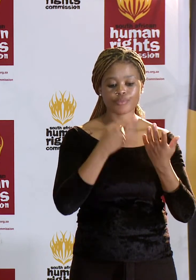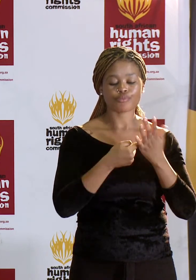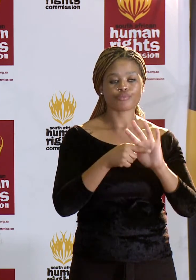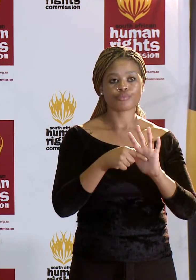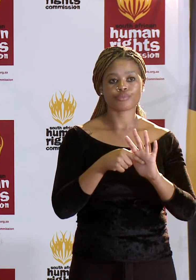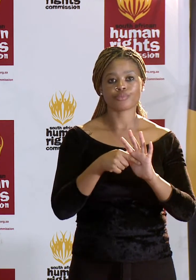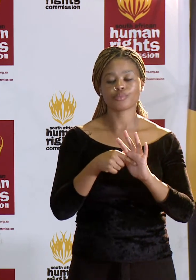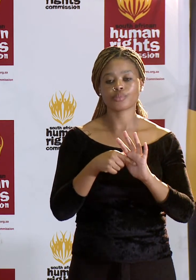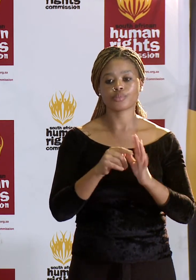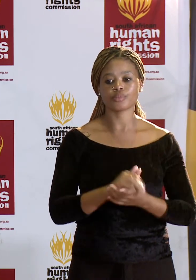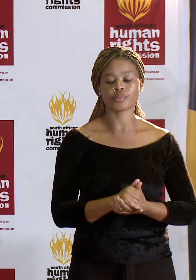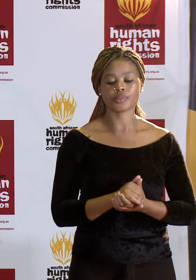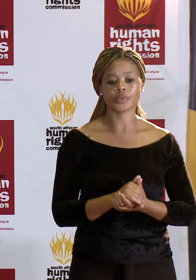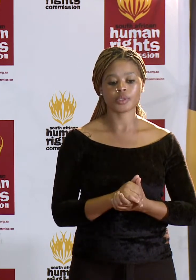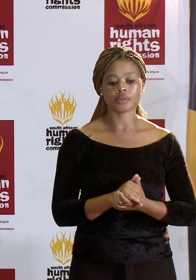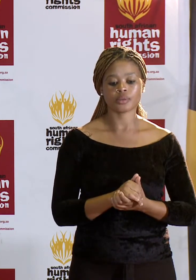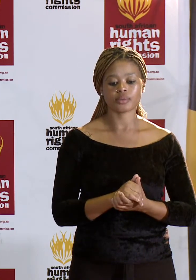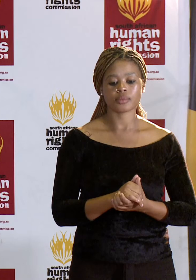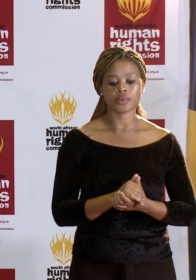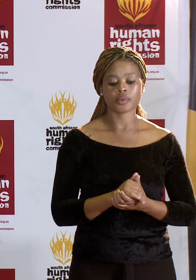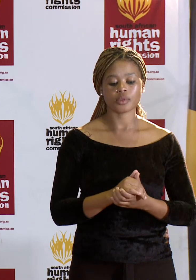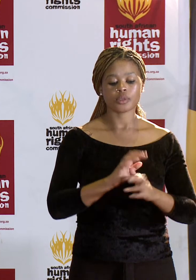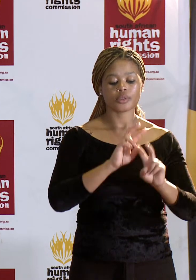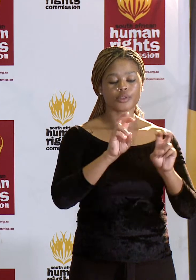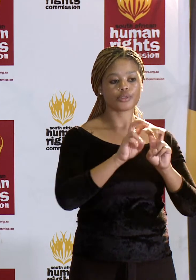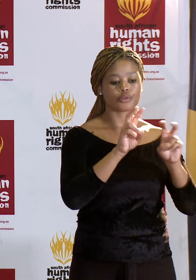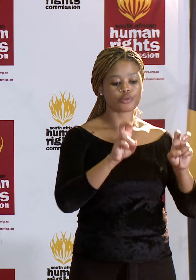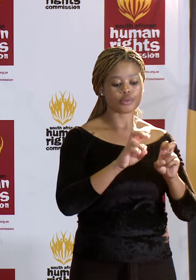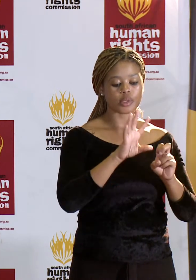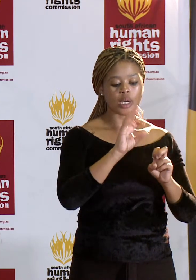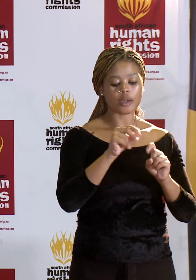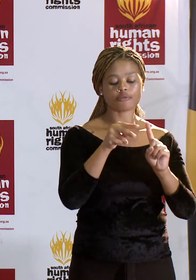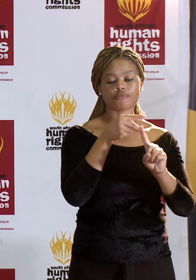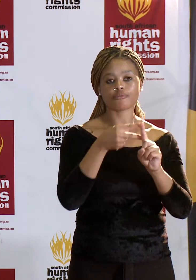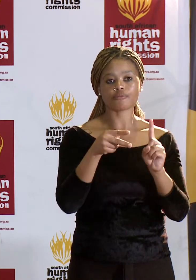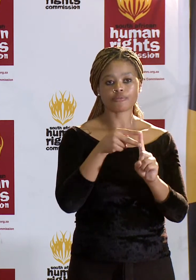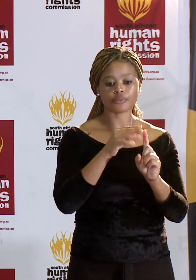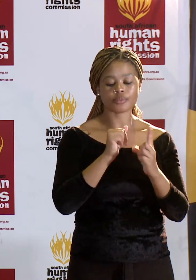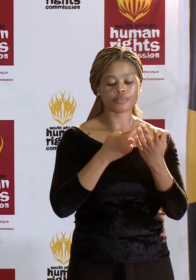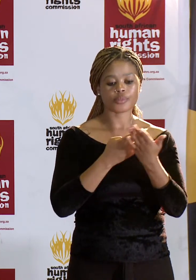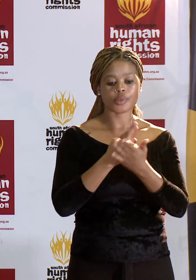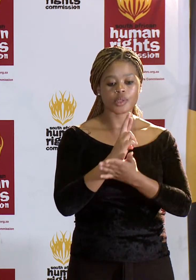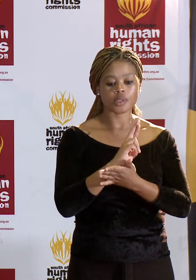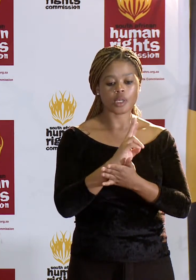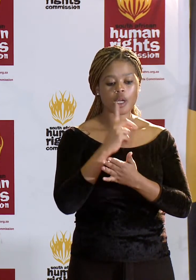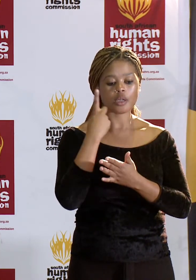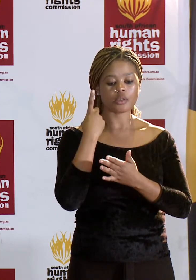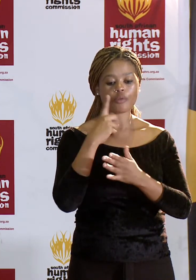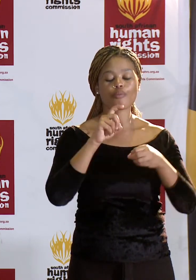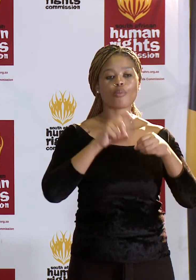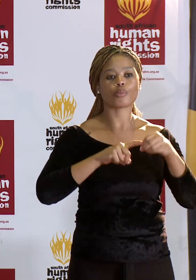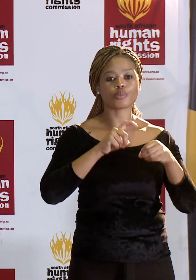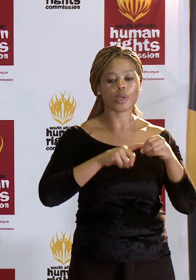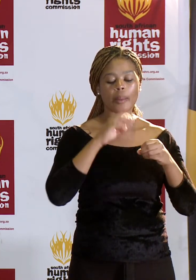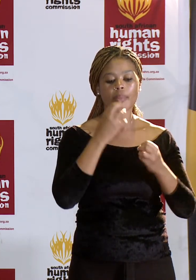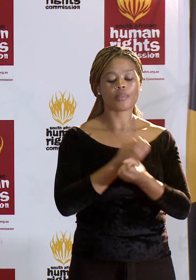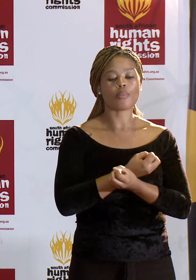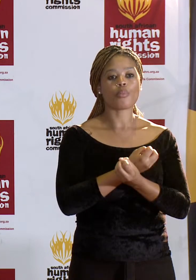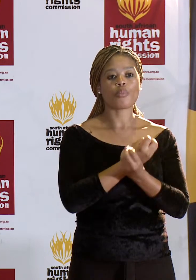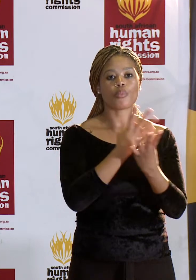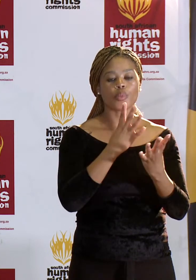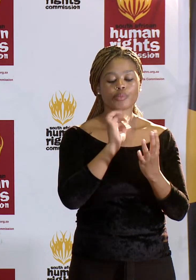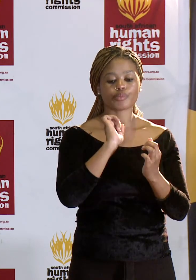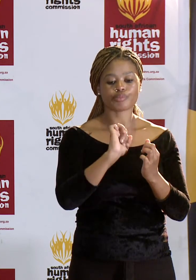indicated that allegations and issues around violations of the right to equality are still the most prevalent